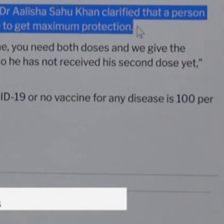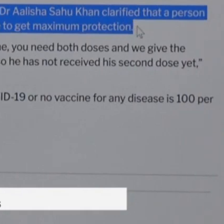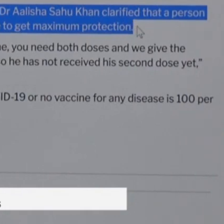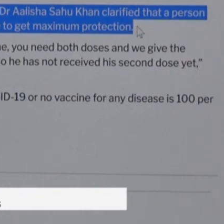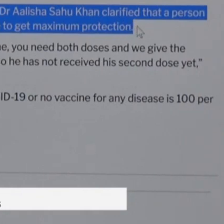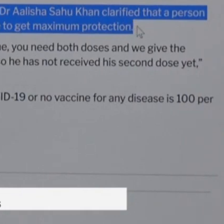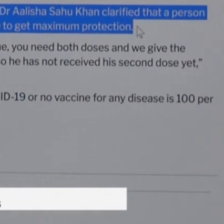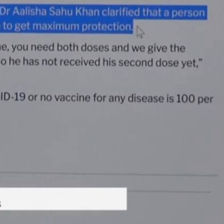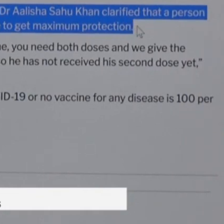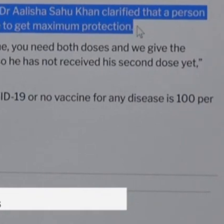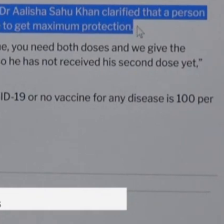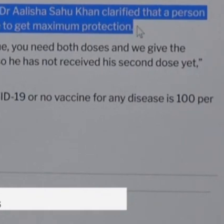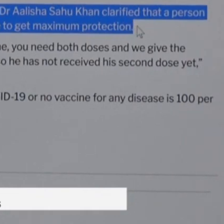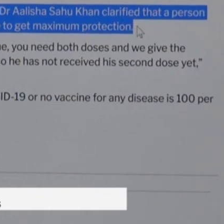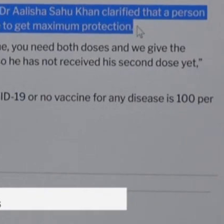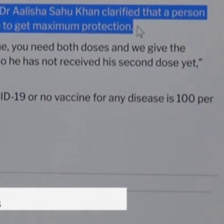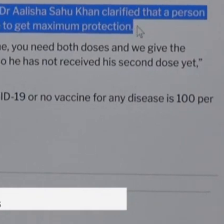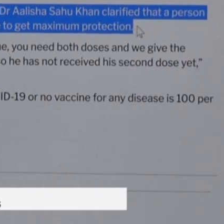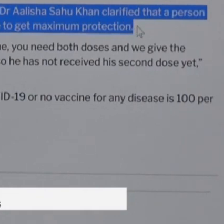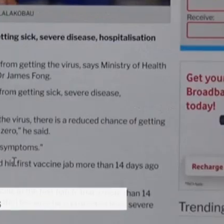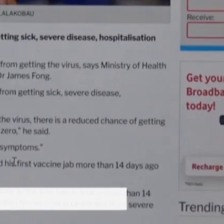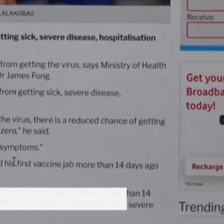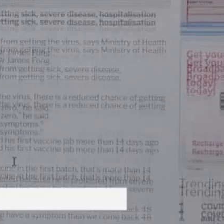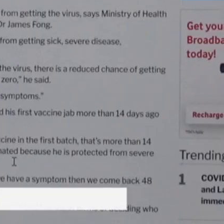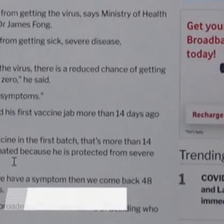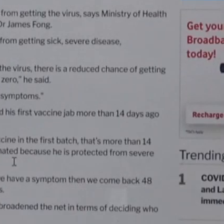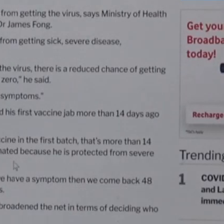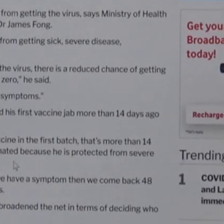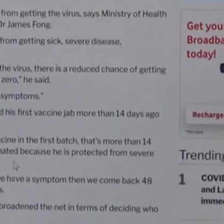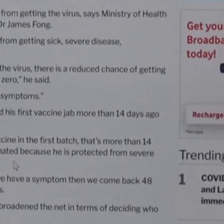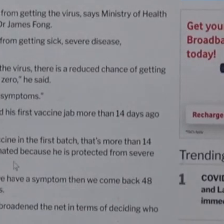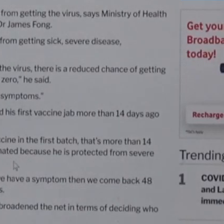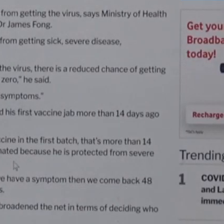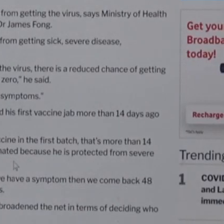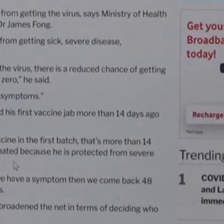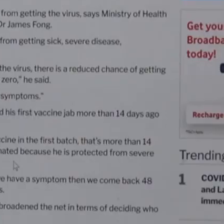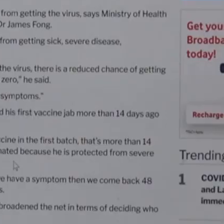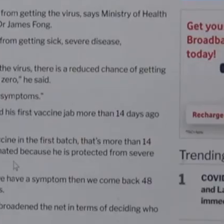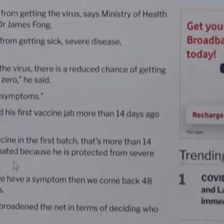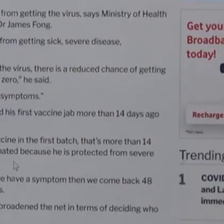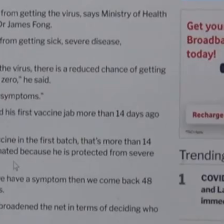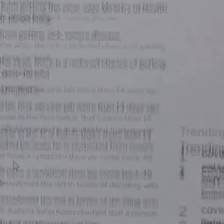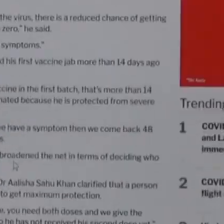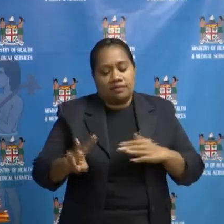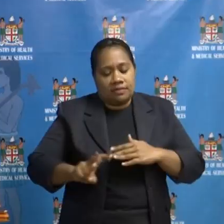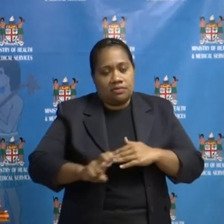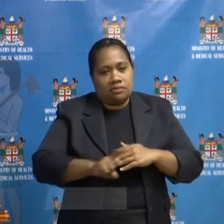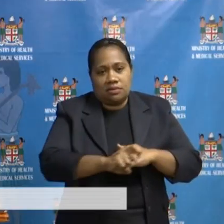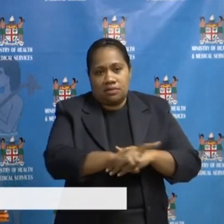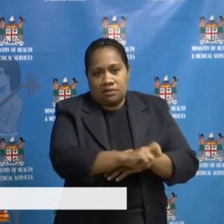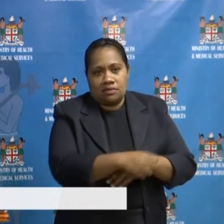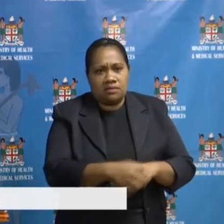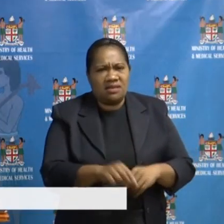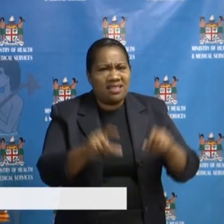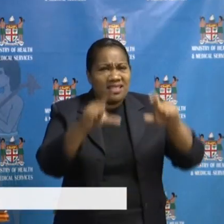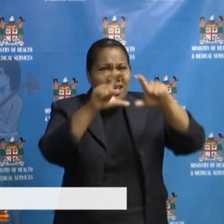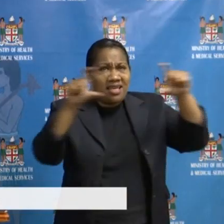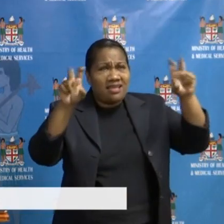were invited. Dr. Fong says the words of the newspaper could have deadly consequences. The headline was